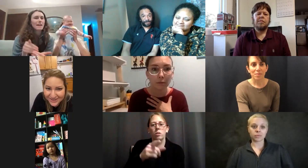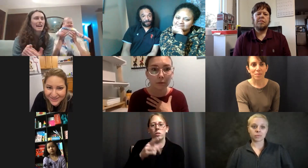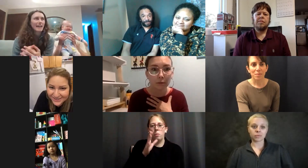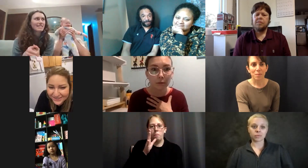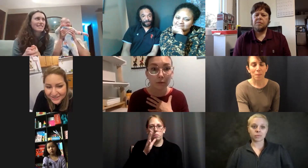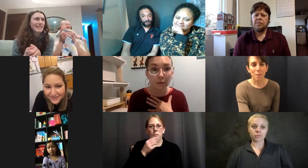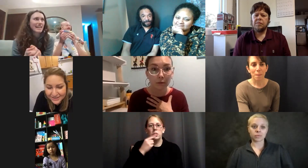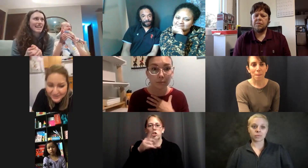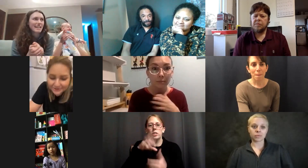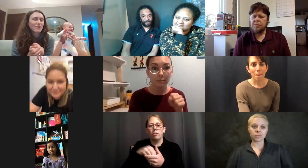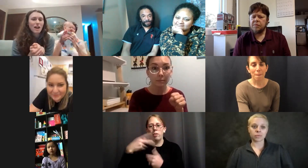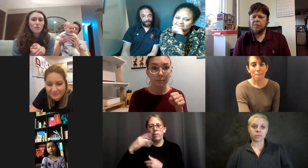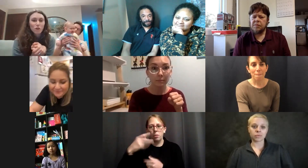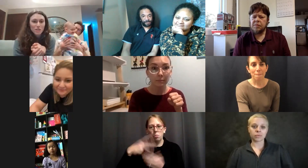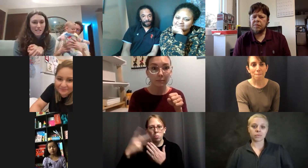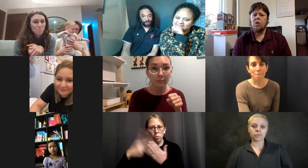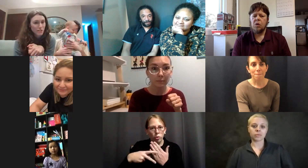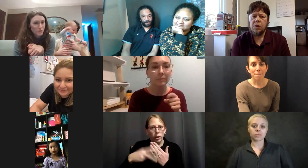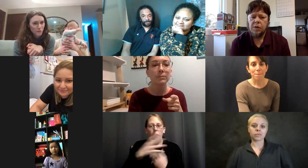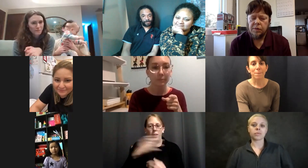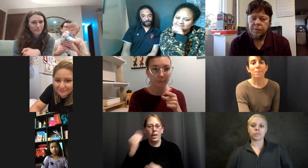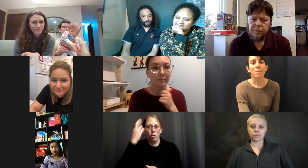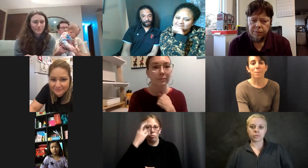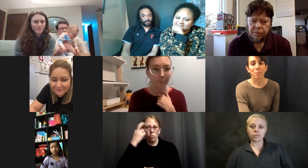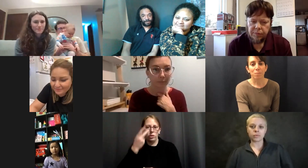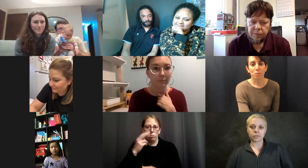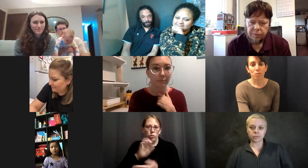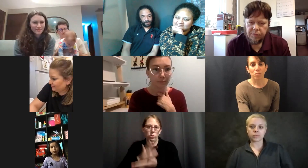program and in Rosen preschool.